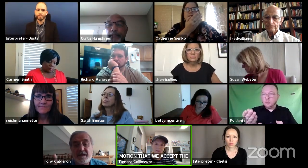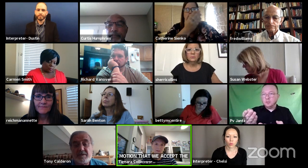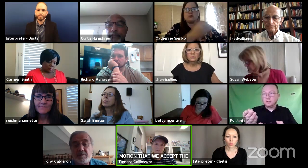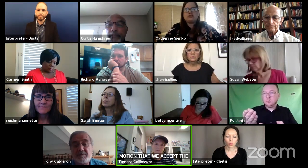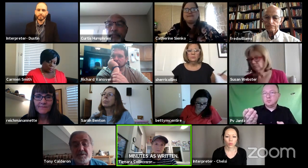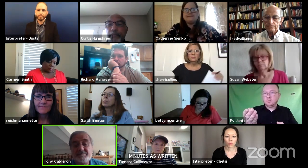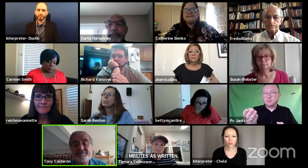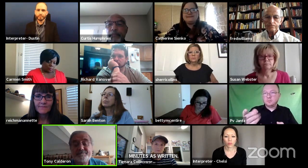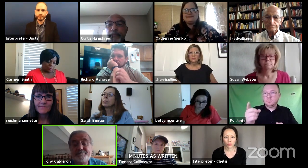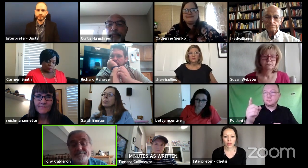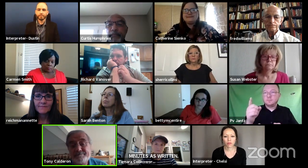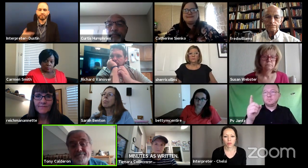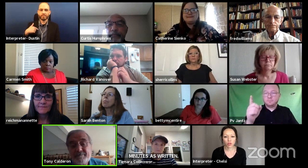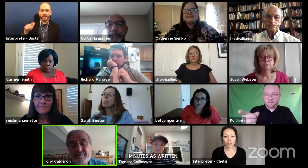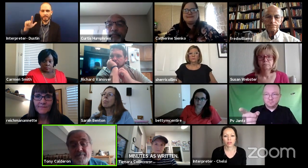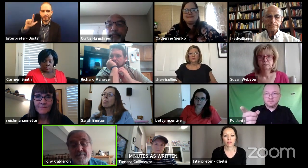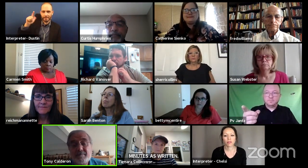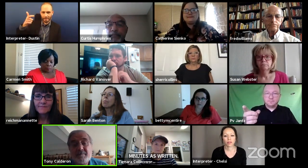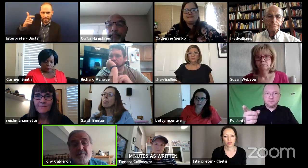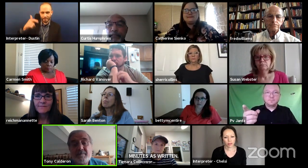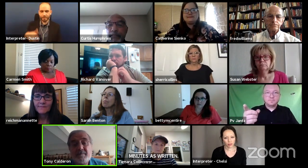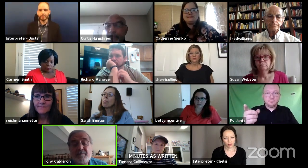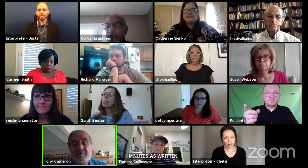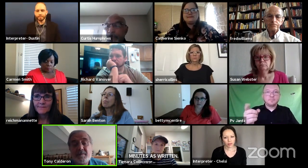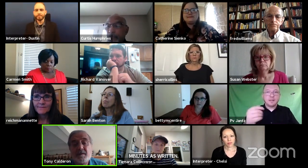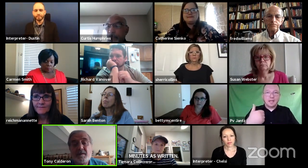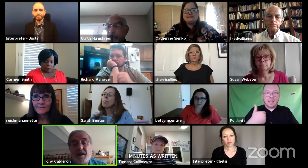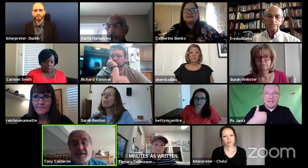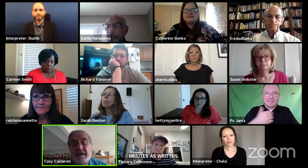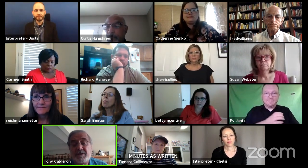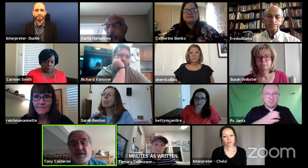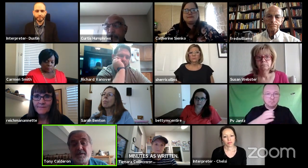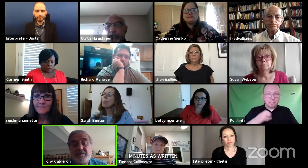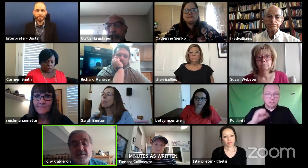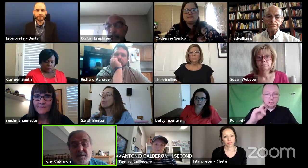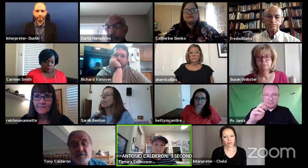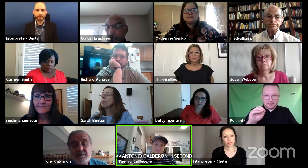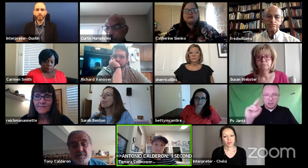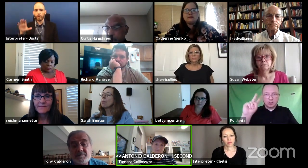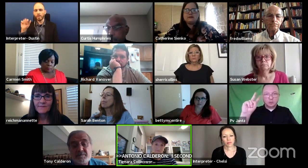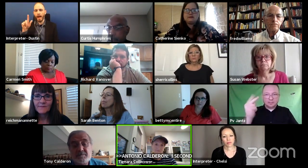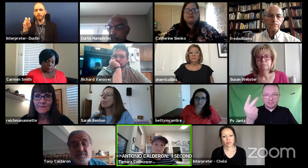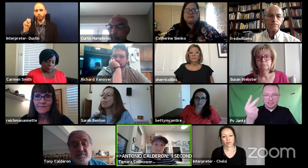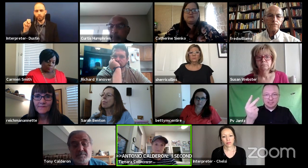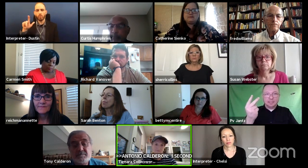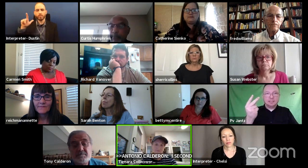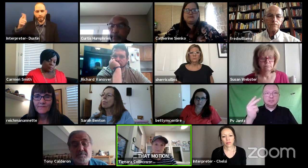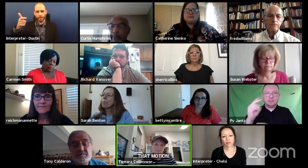I second that motion. We have a motion I second it.